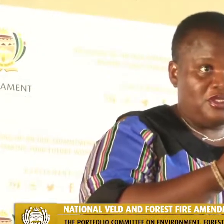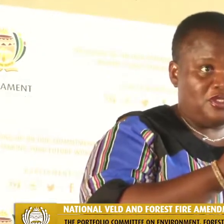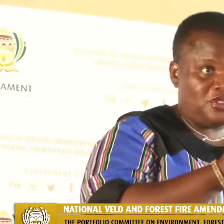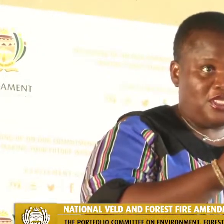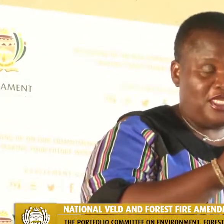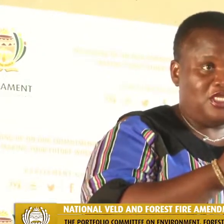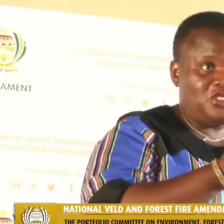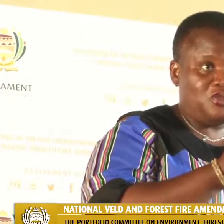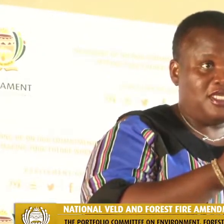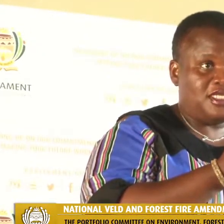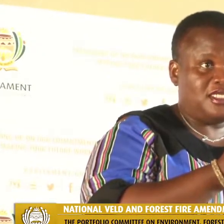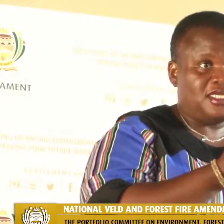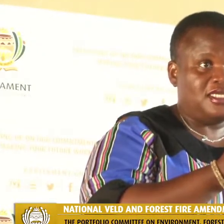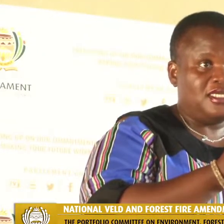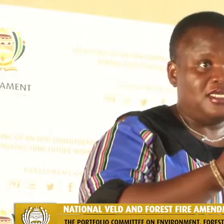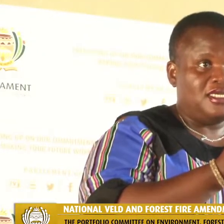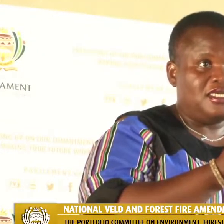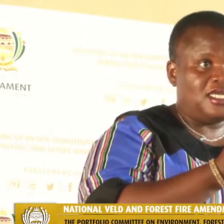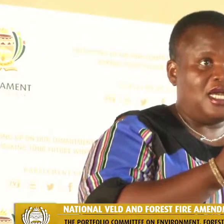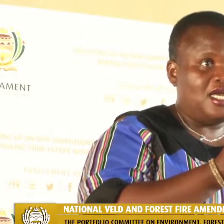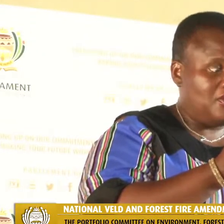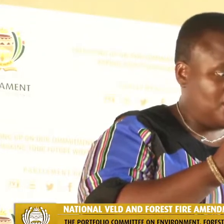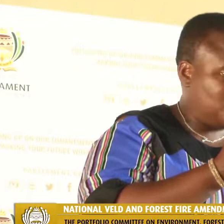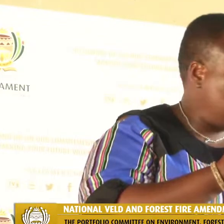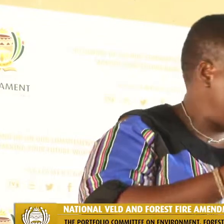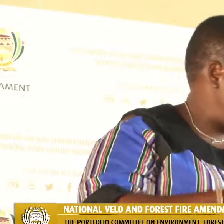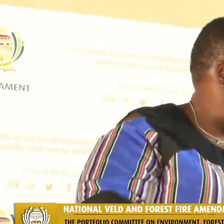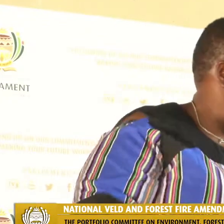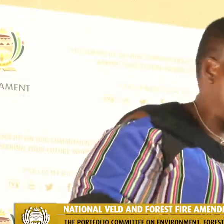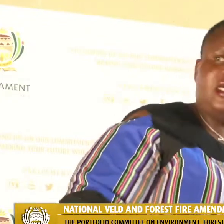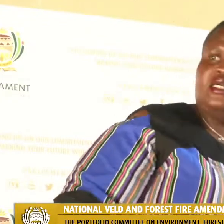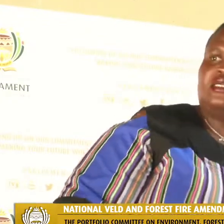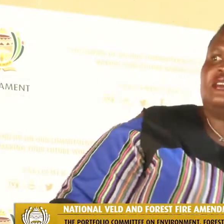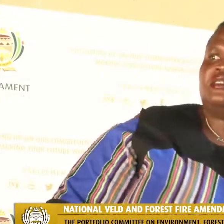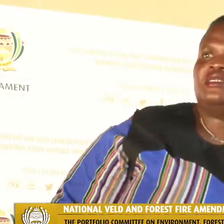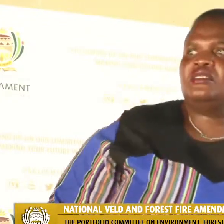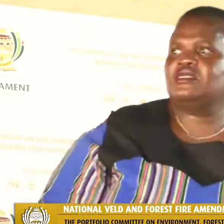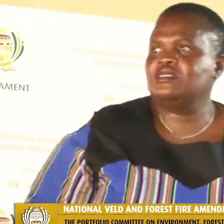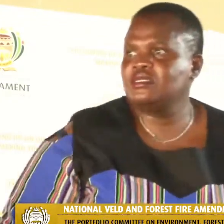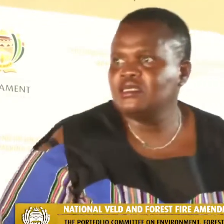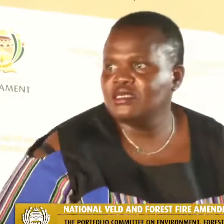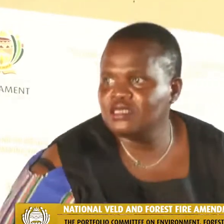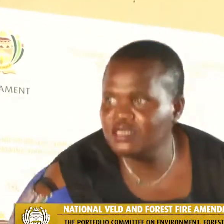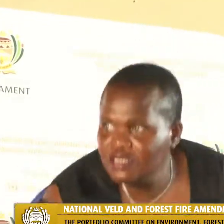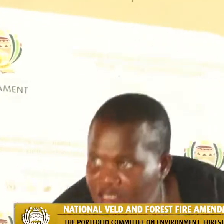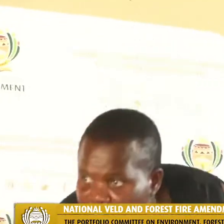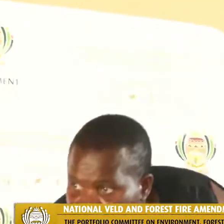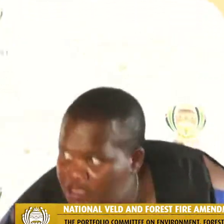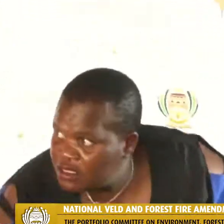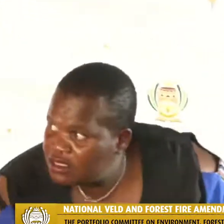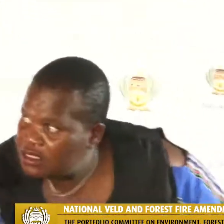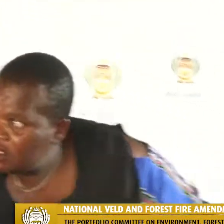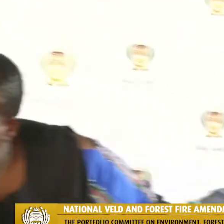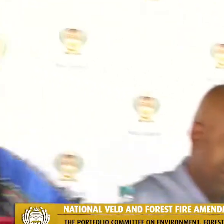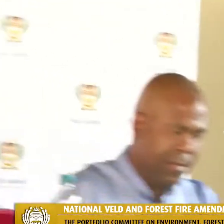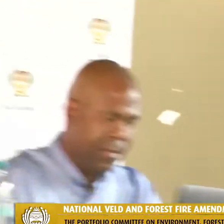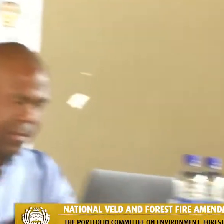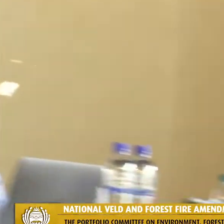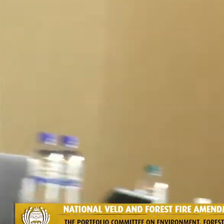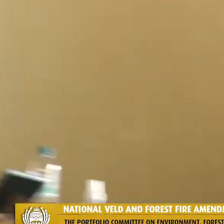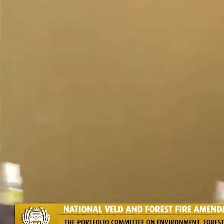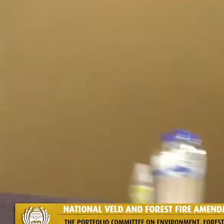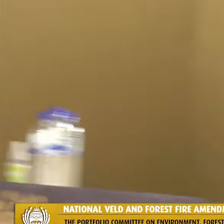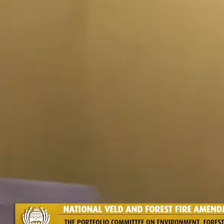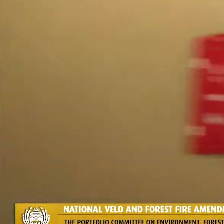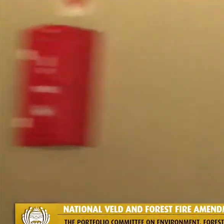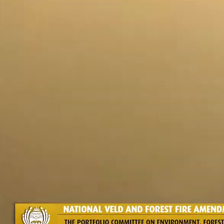Okay. Okay, I withdraw, Ke Chairperson. matsapa a rona. Ke Okay, ikgwela morao ke lebogile Chairperson ge I thank